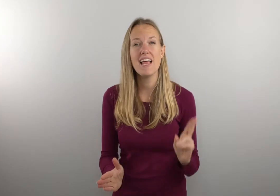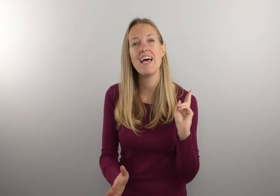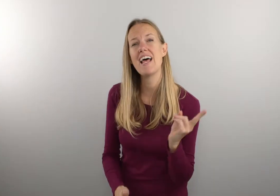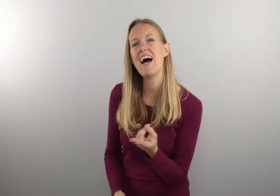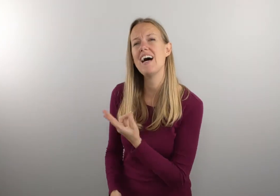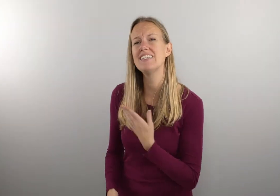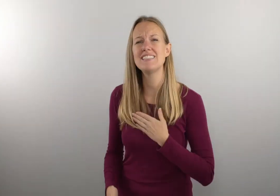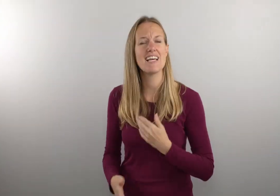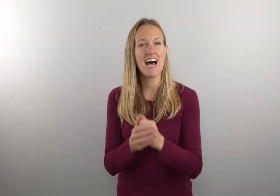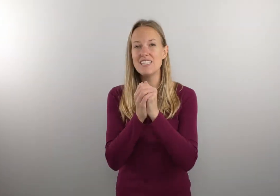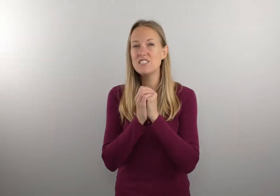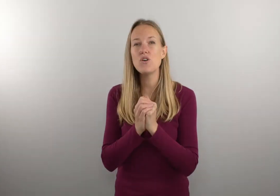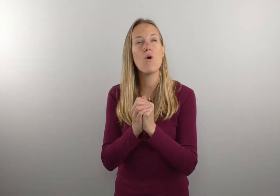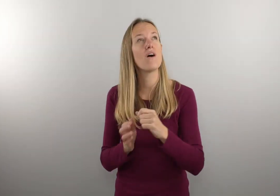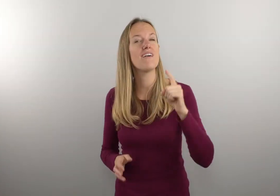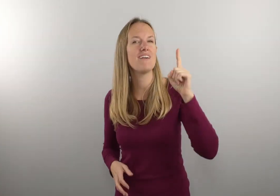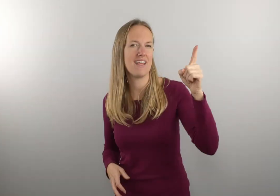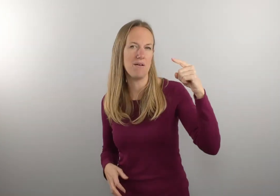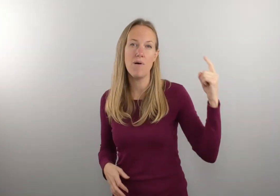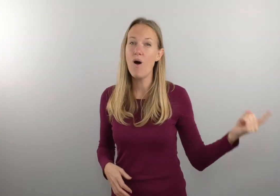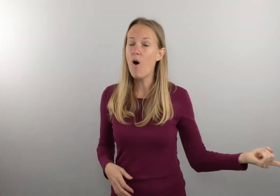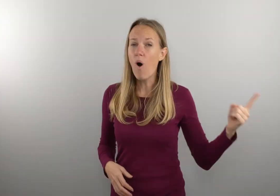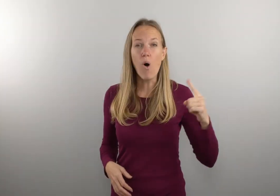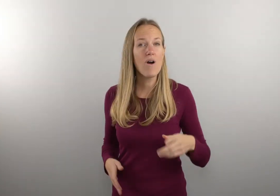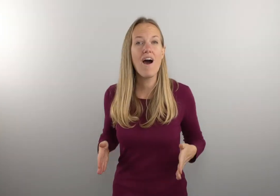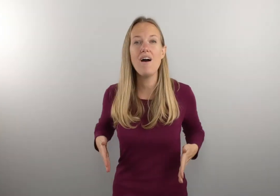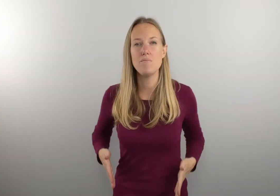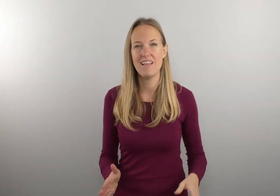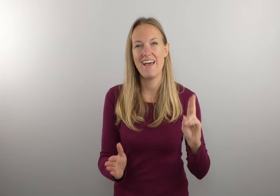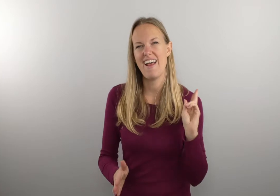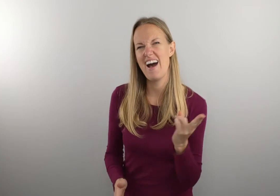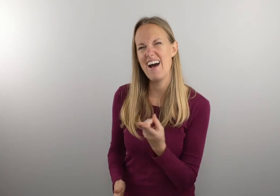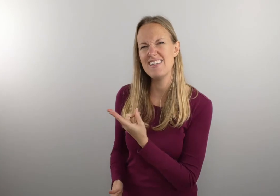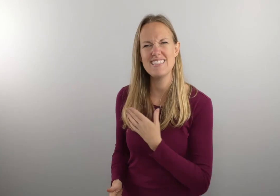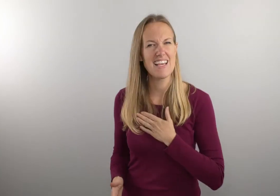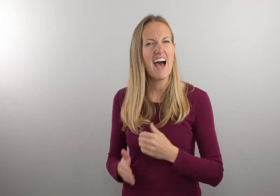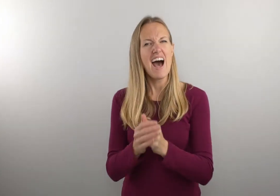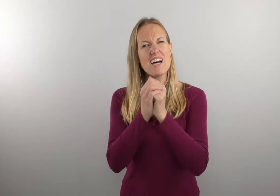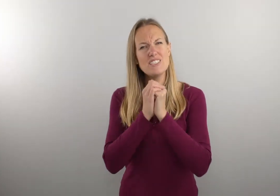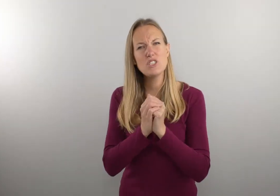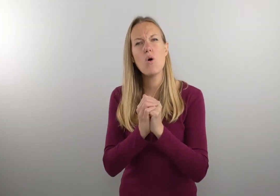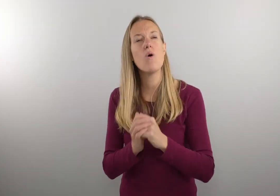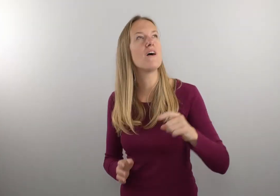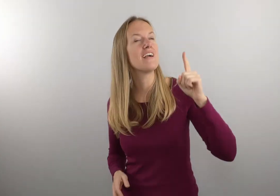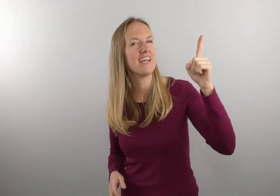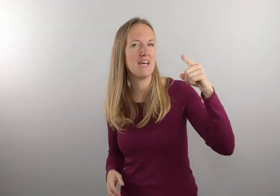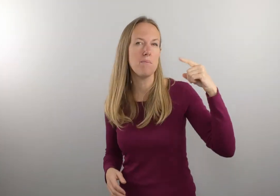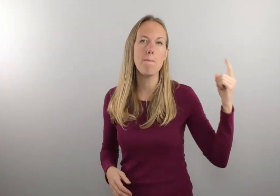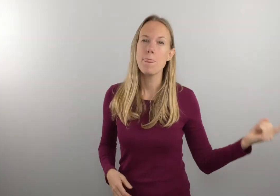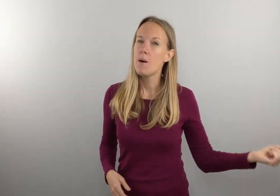let us adore him. Oh come, let us adore him.